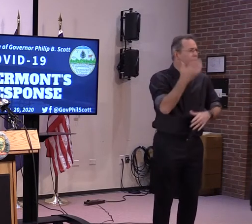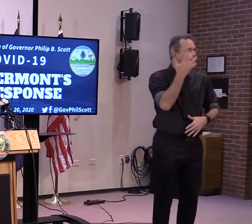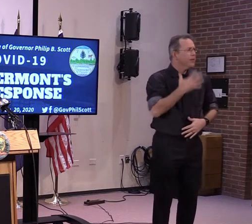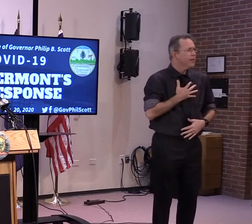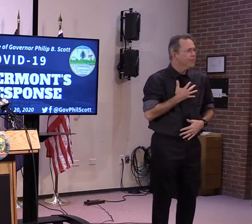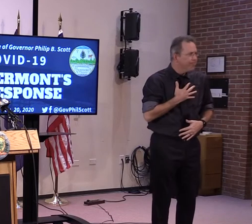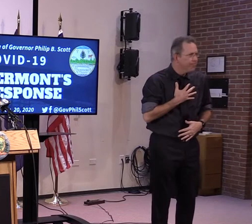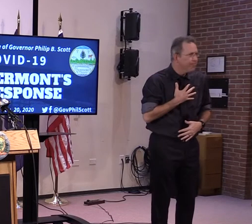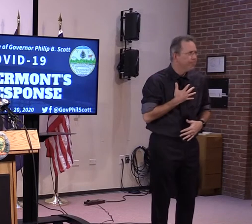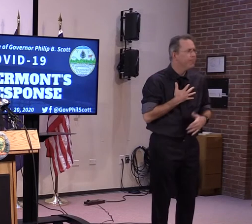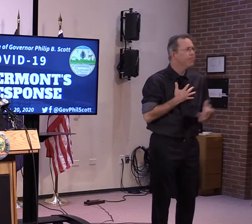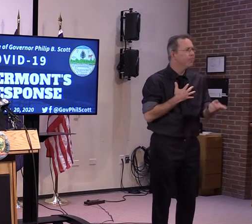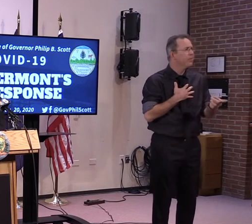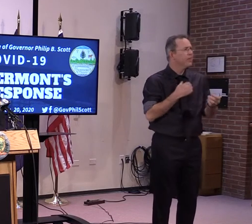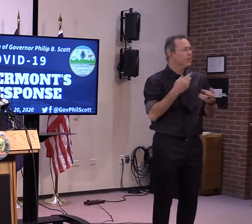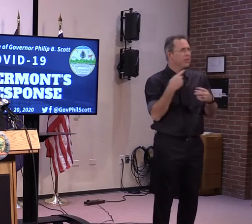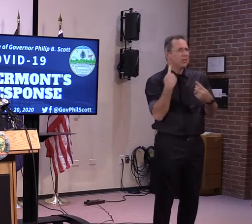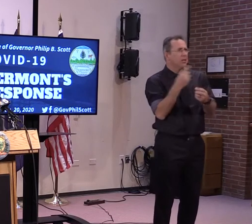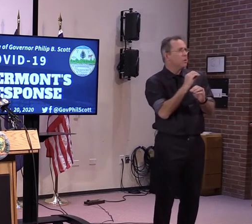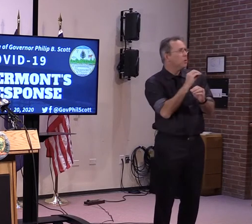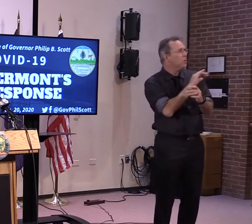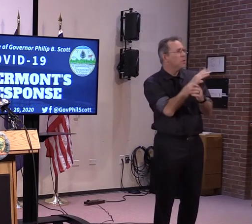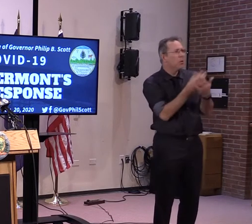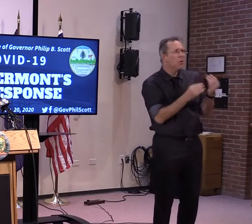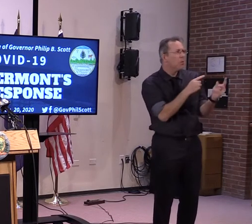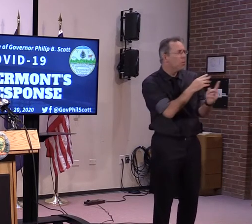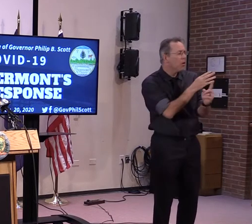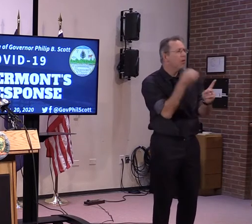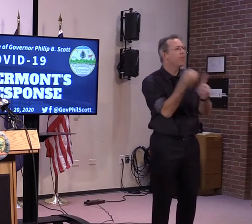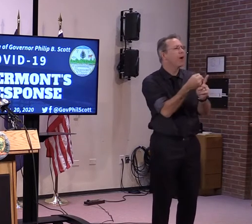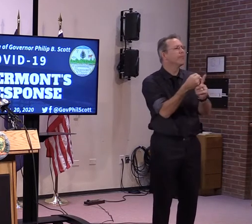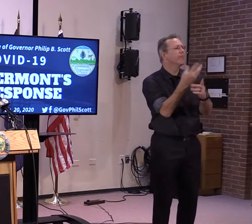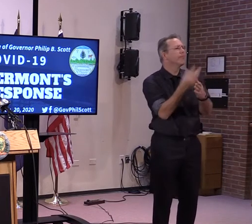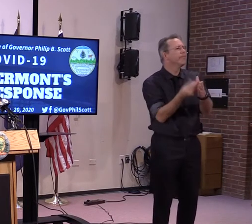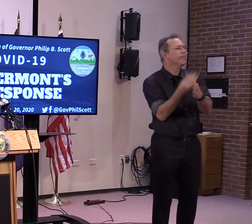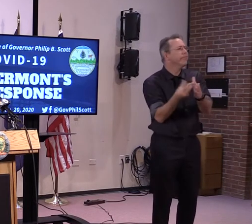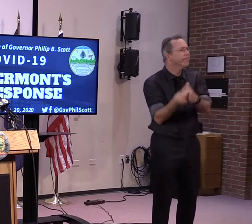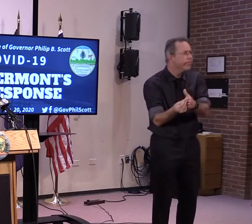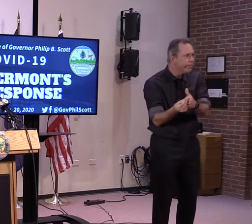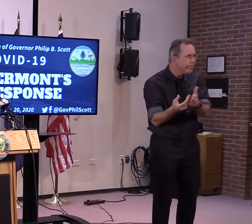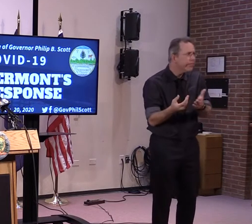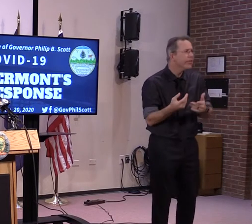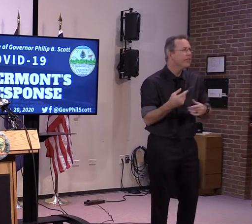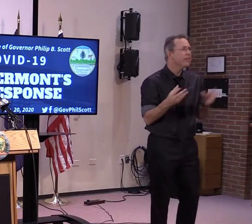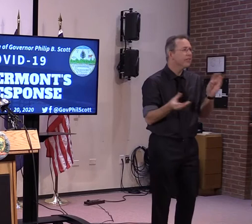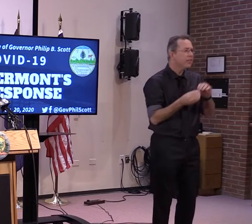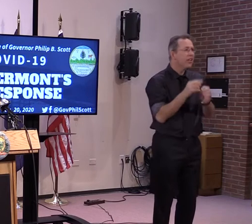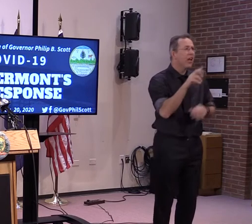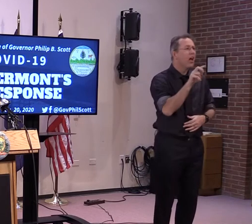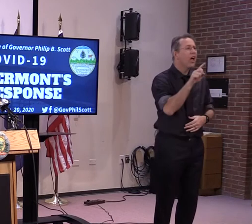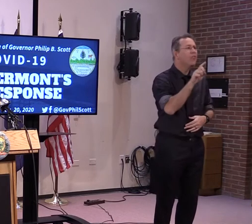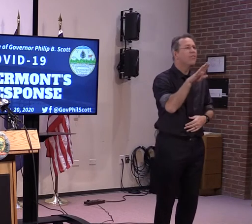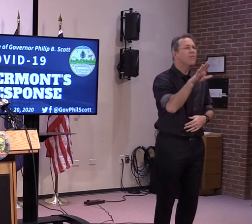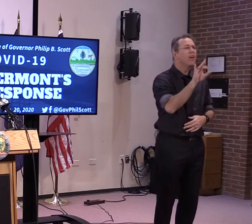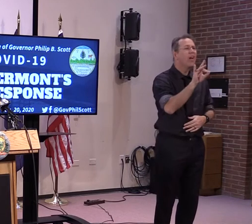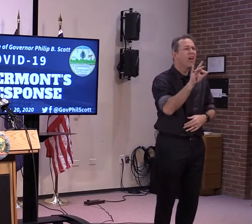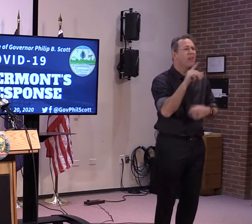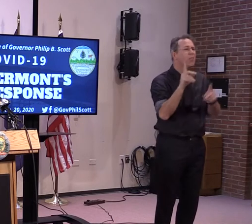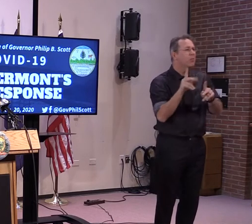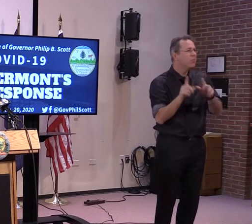the last 2 weeks. And with over 148 positive cases reported yesterday,